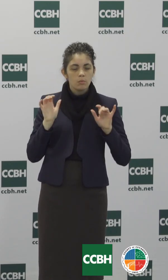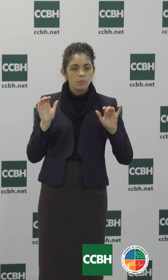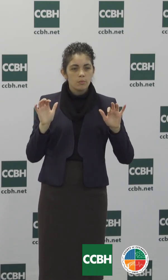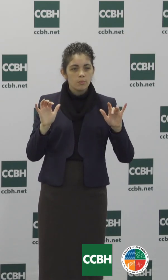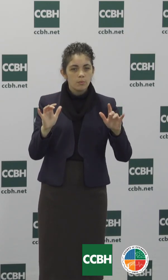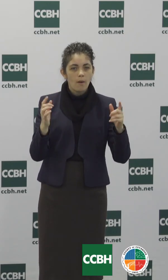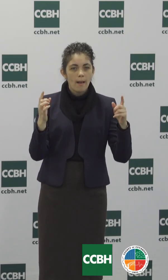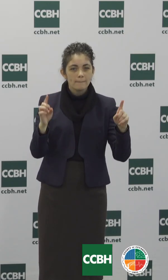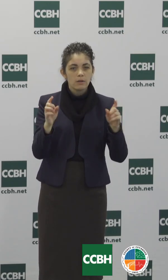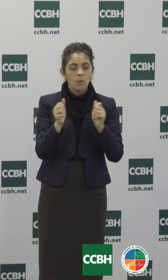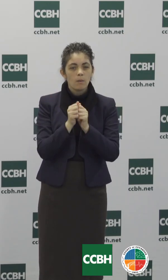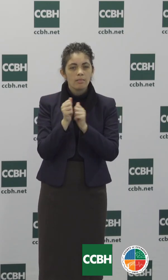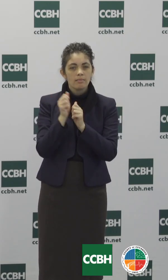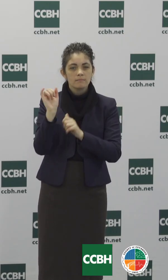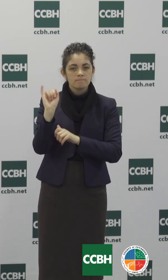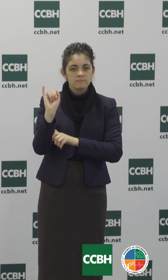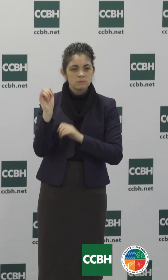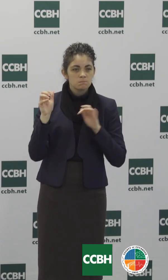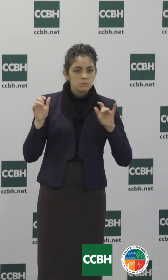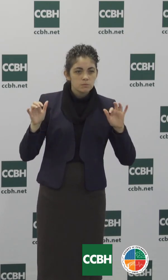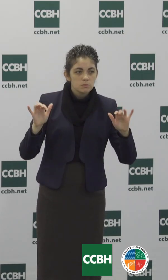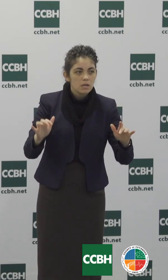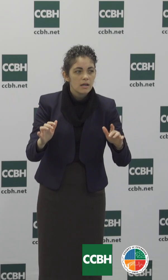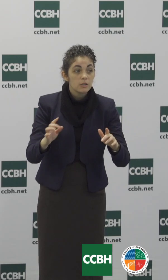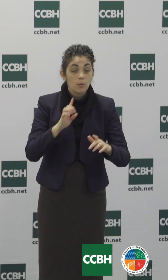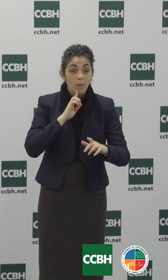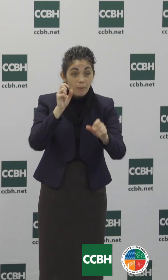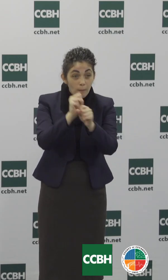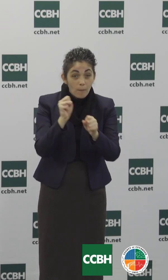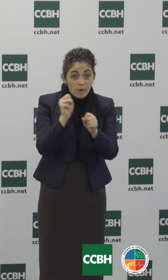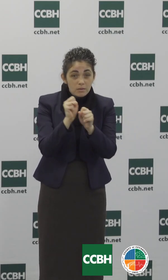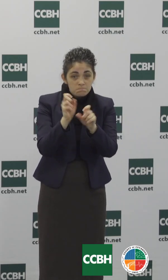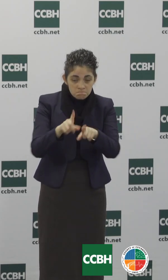the coronavirus, and this seems to be working.